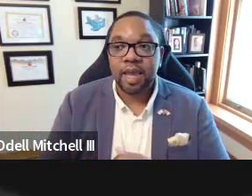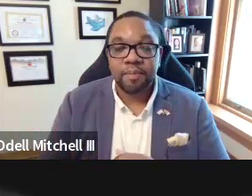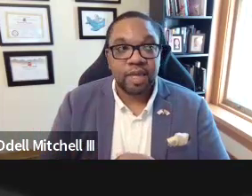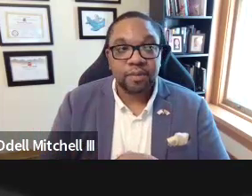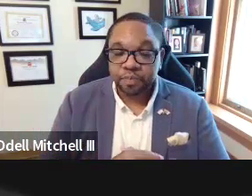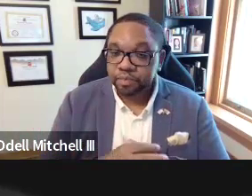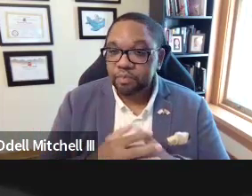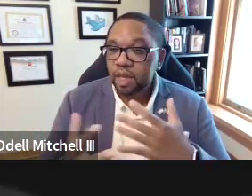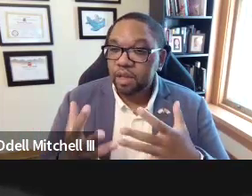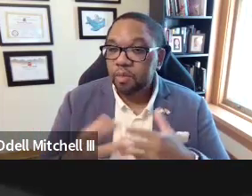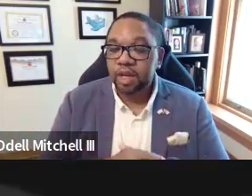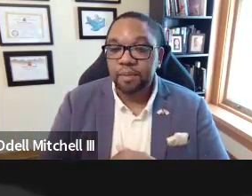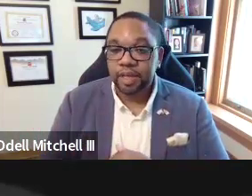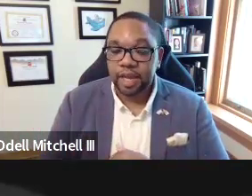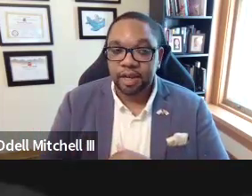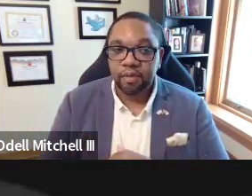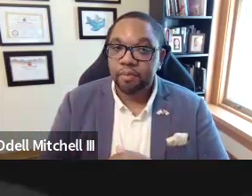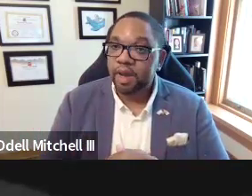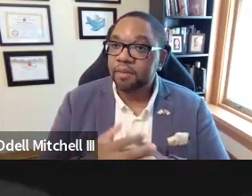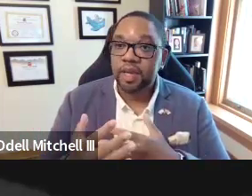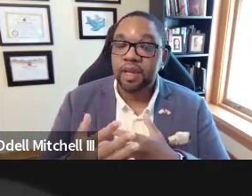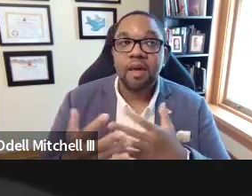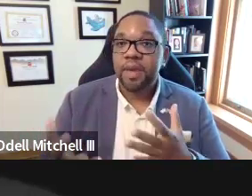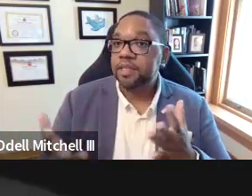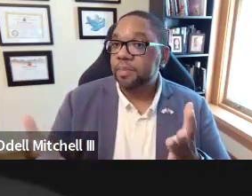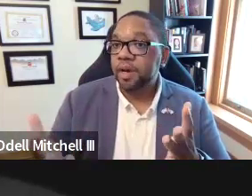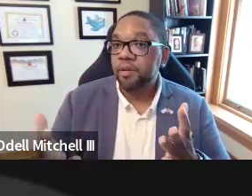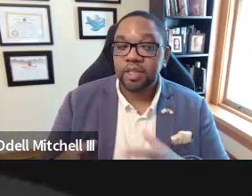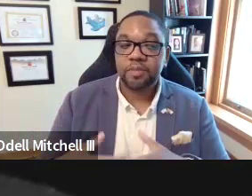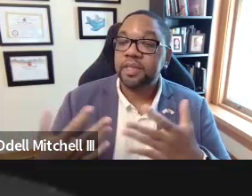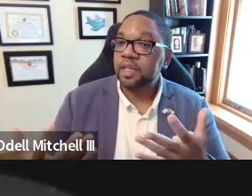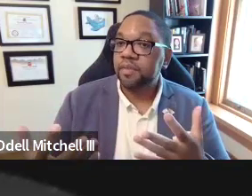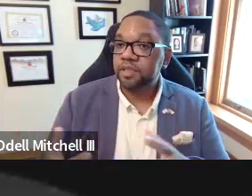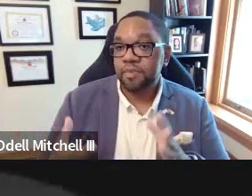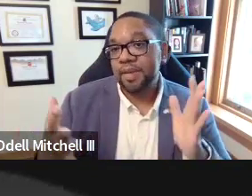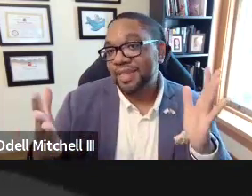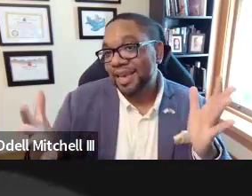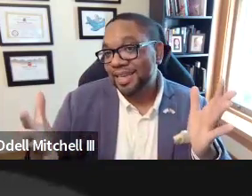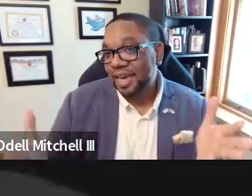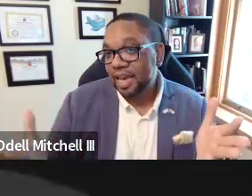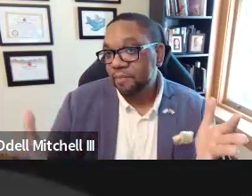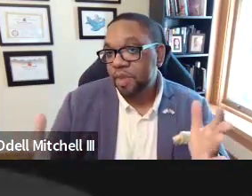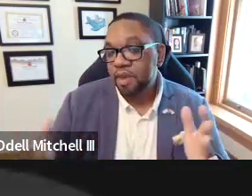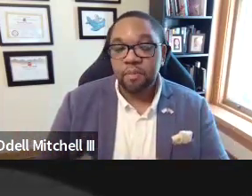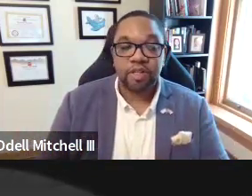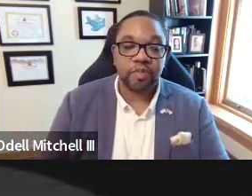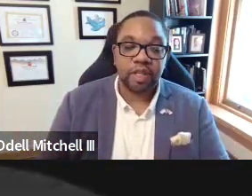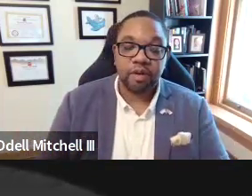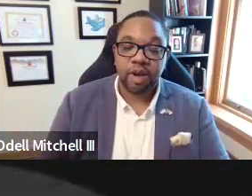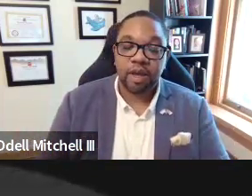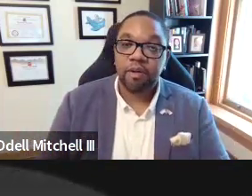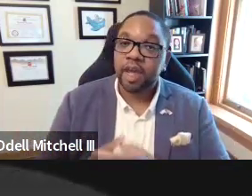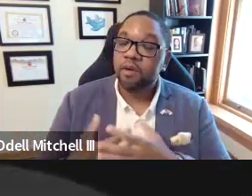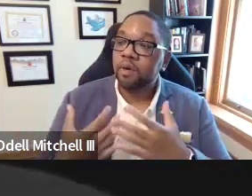term might be a little more complicated, or it might be based upon what's being delivered. So maybe it's not in time, but it's